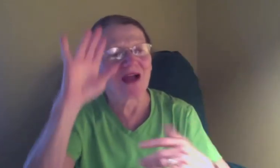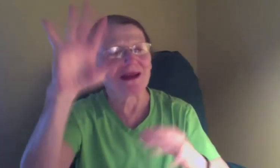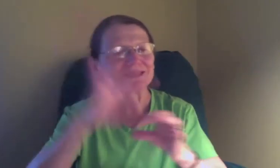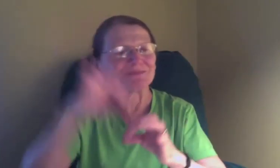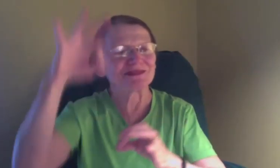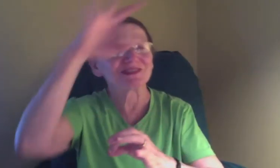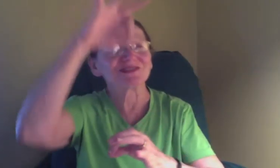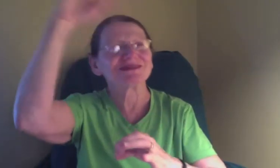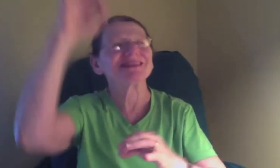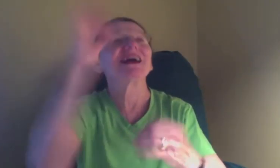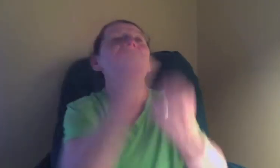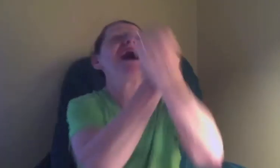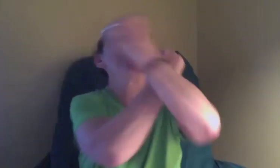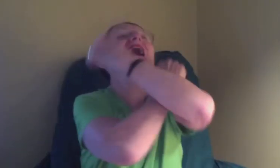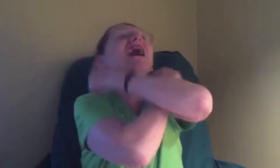I